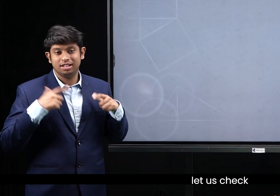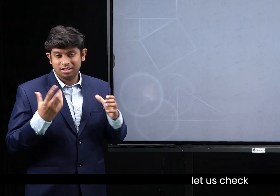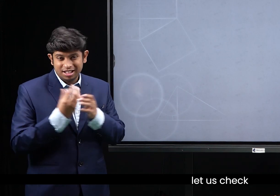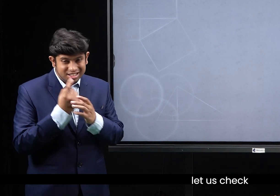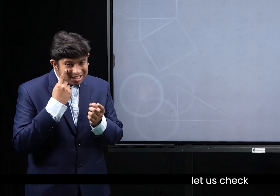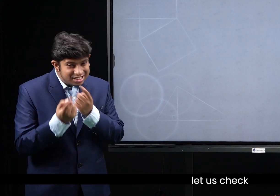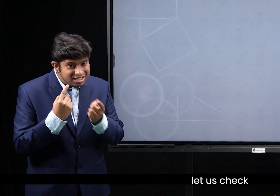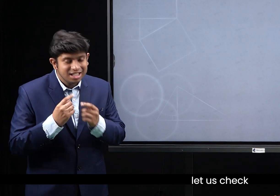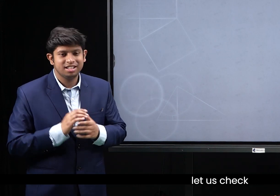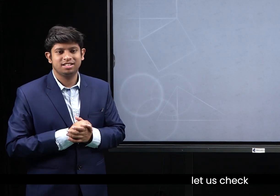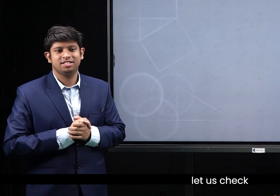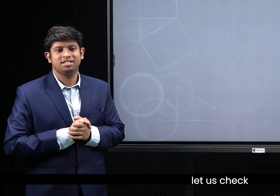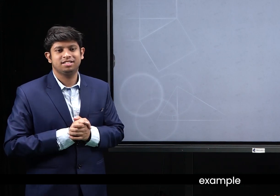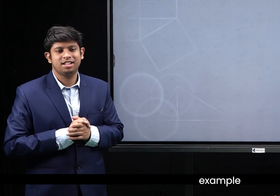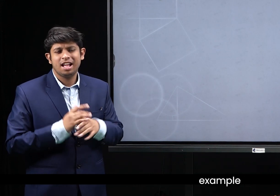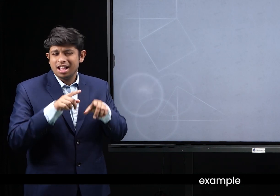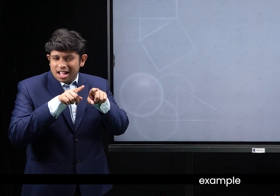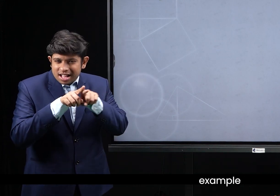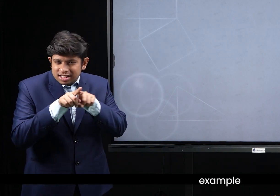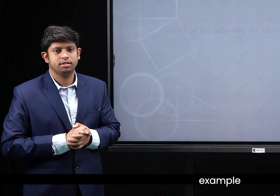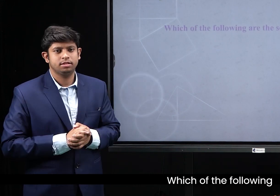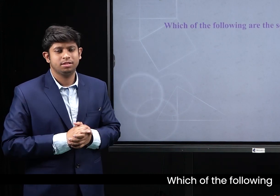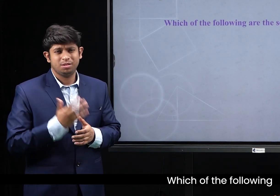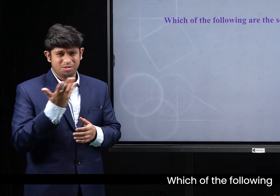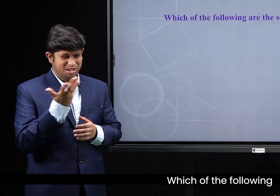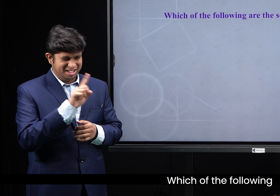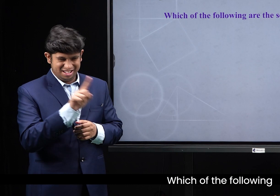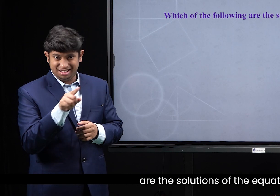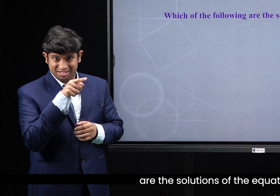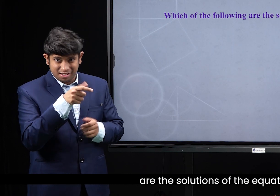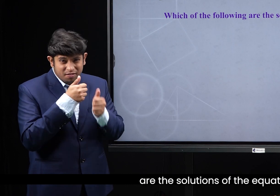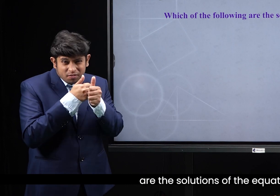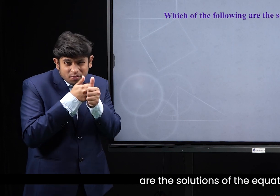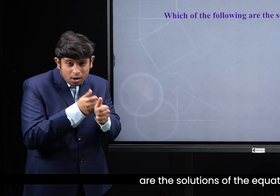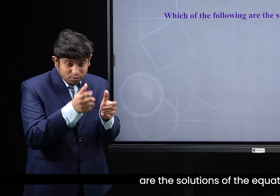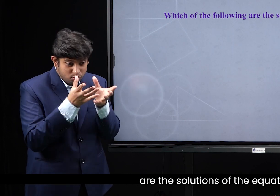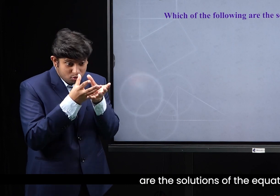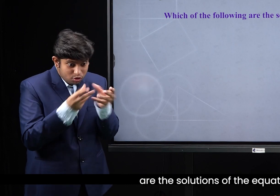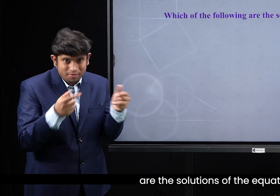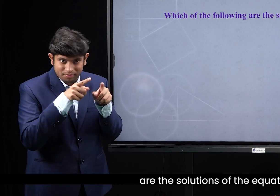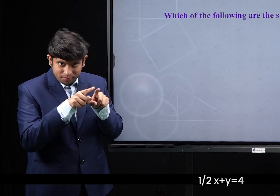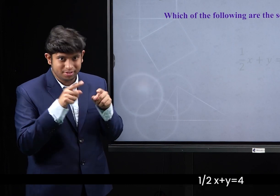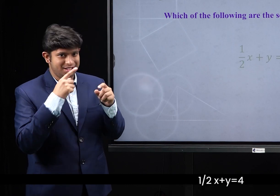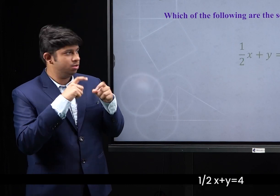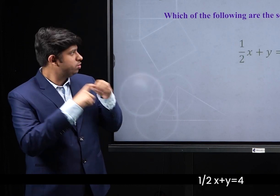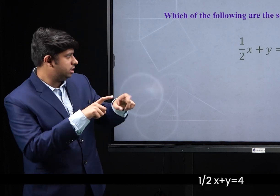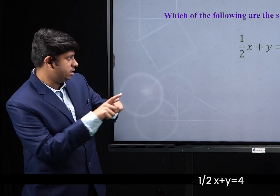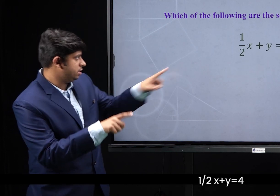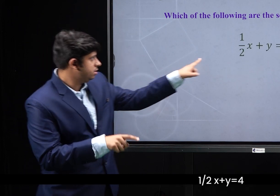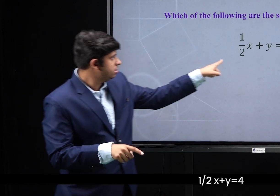Let us check. Example. Which of the following are the solutions of the equation 1 by 2x plus y